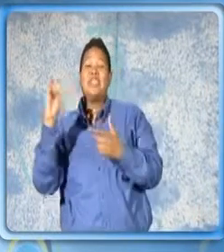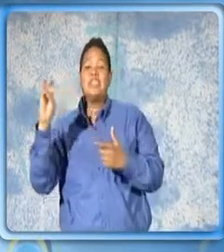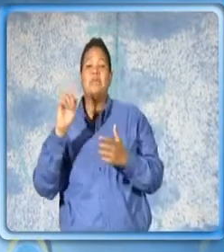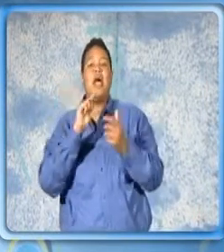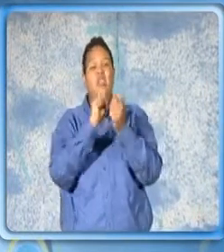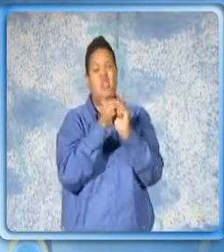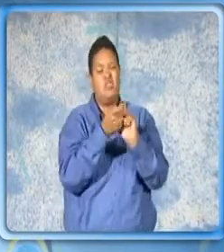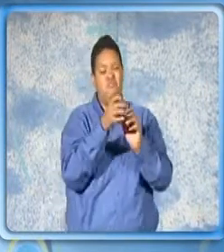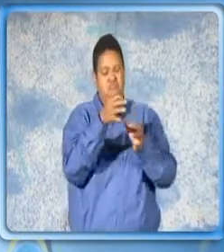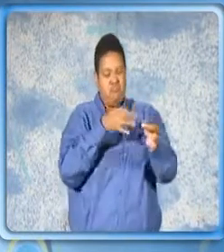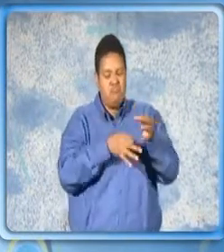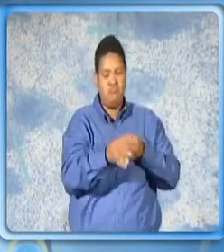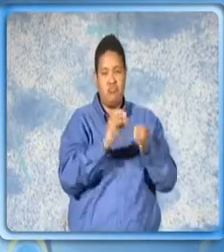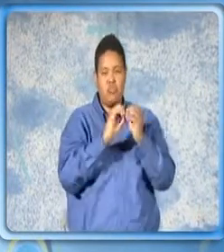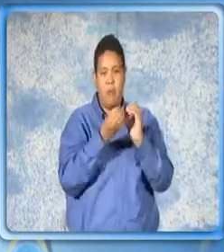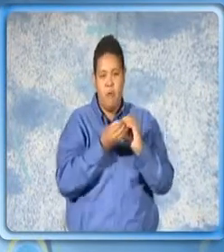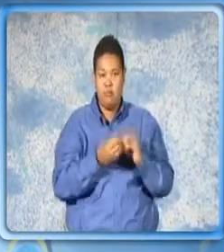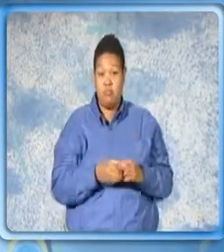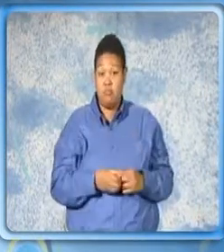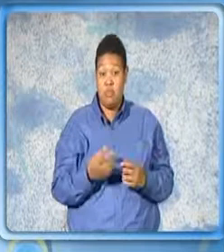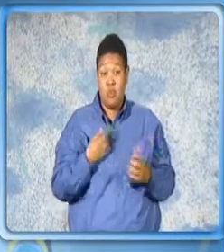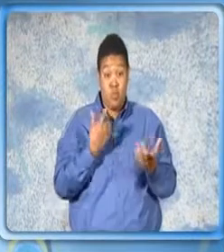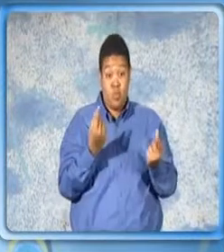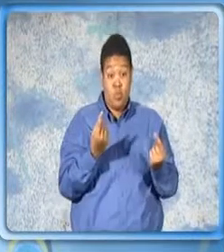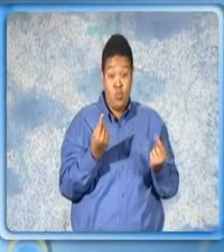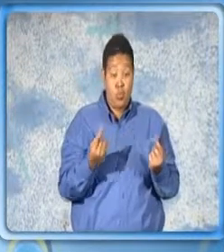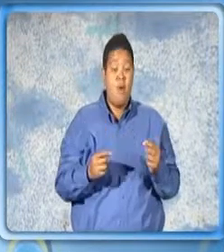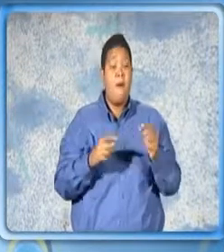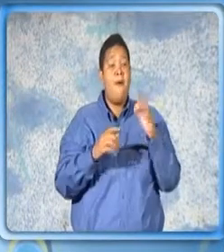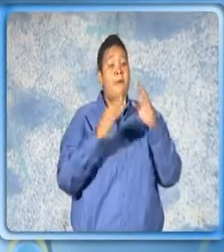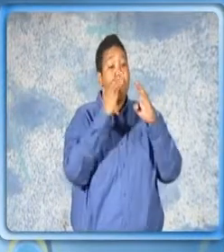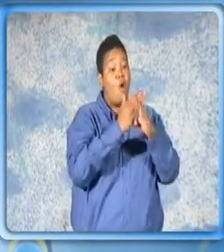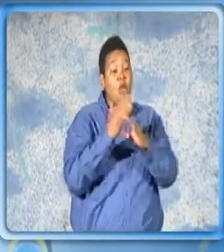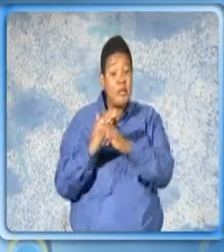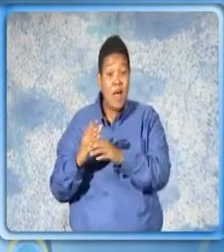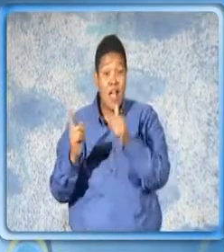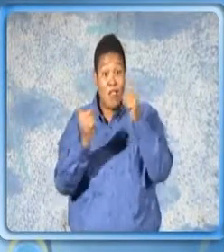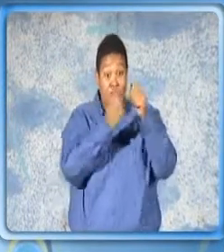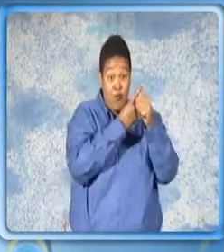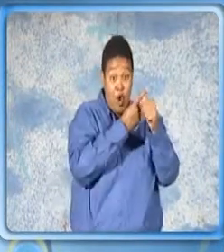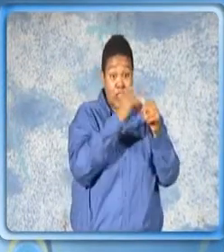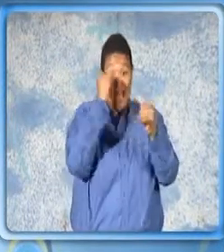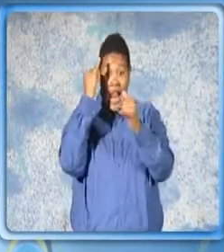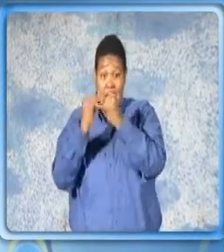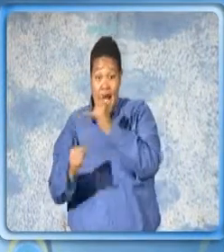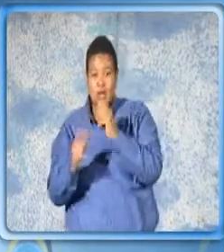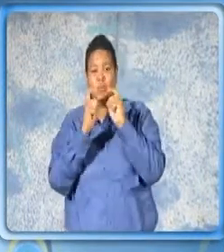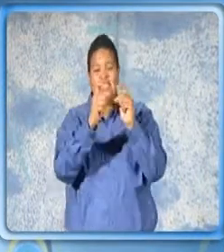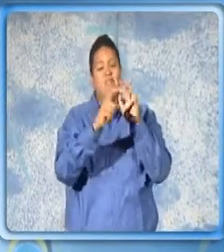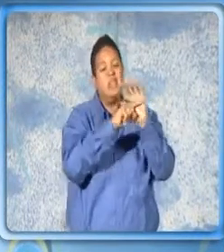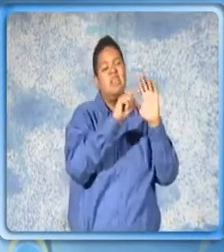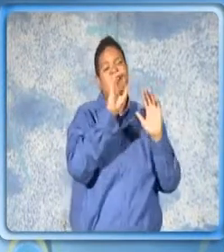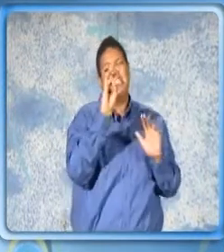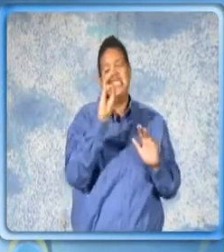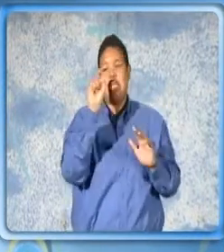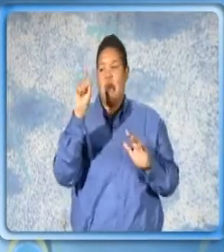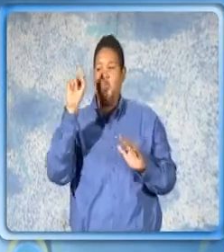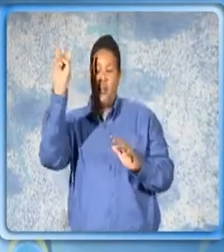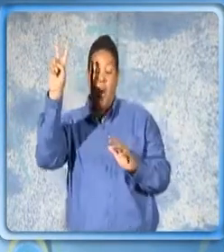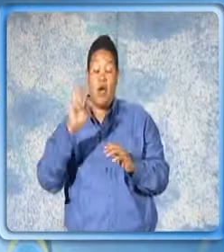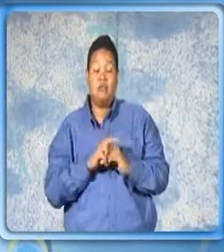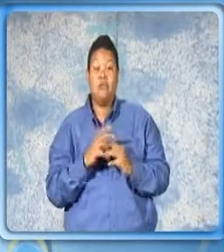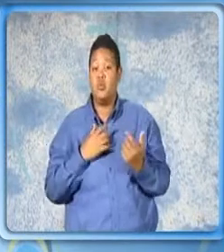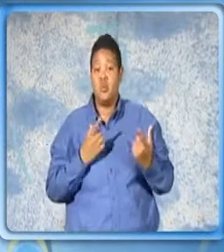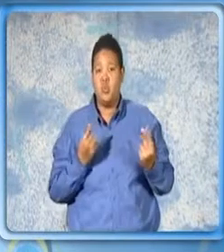factorization. We multiply the first and last terms, which gives negative 6x squared. We